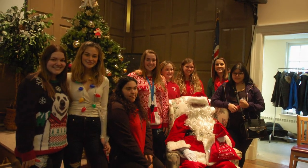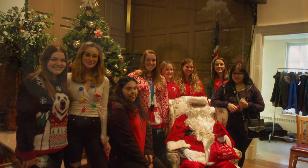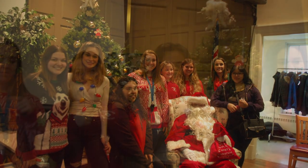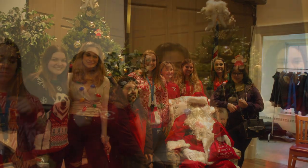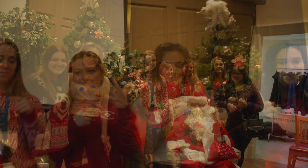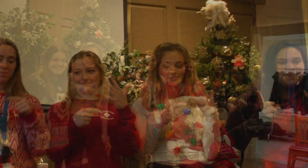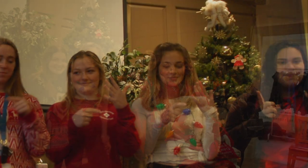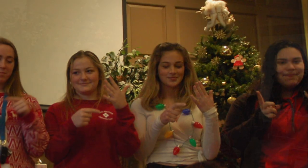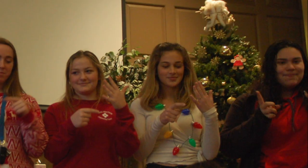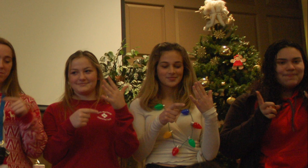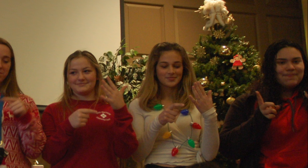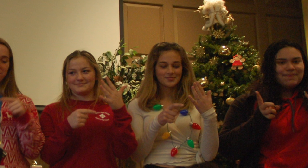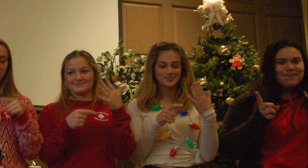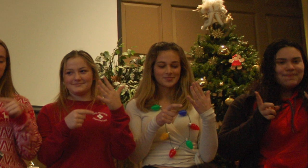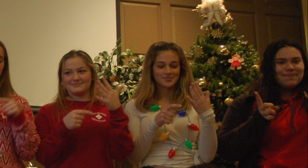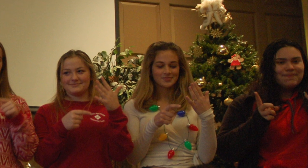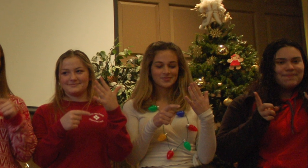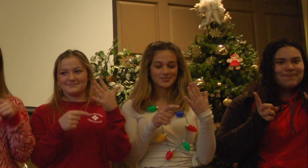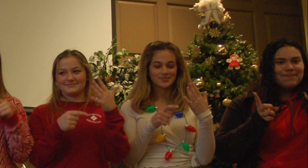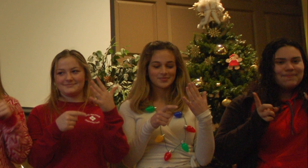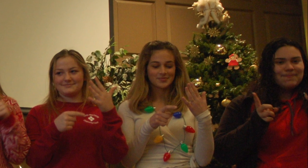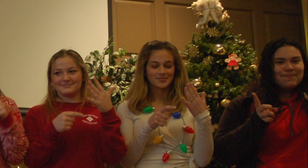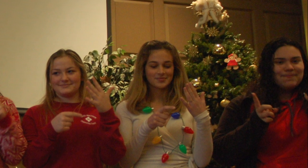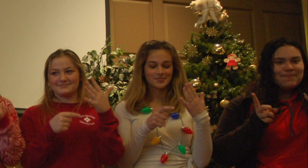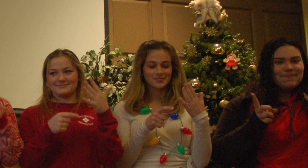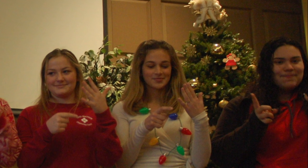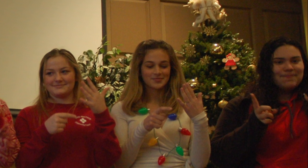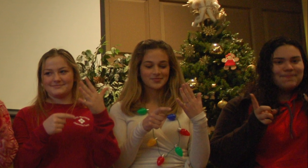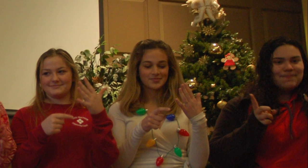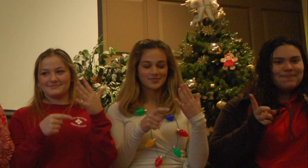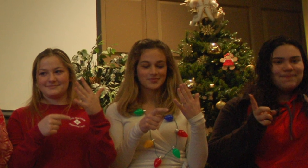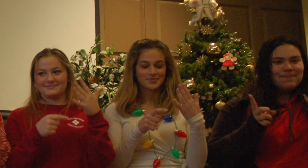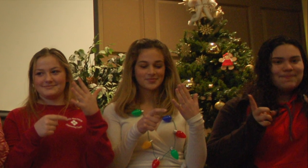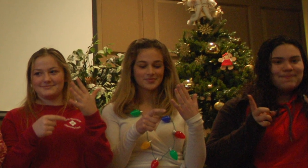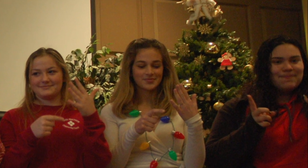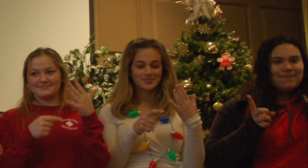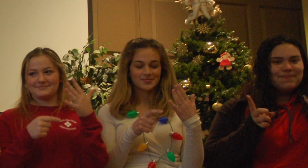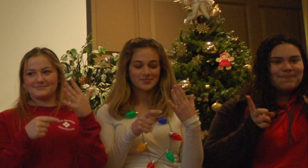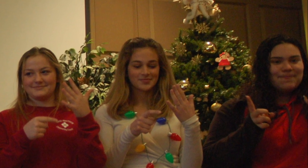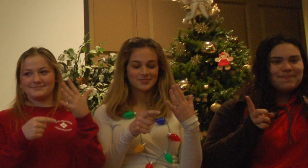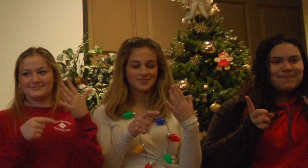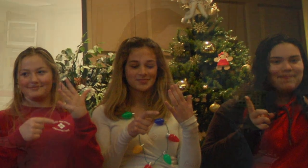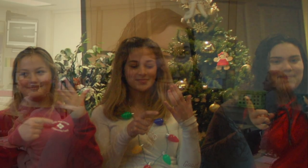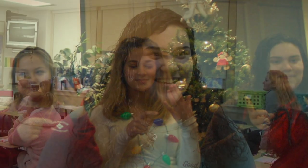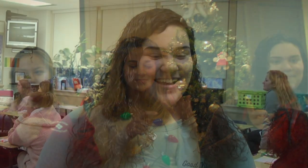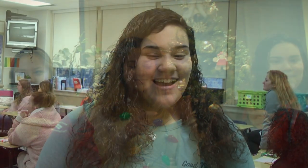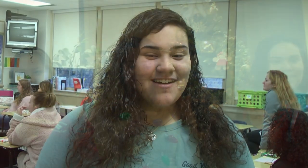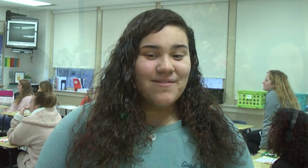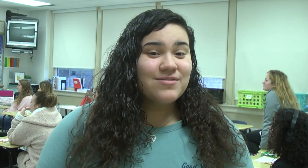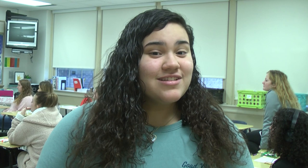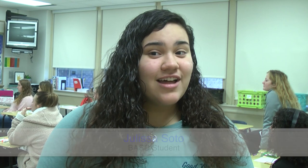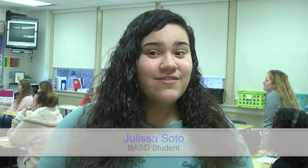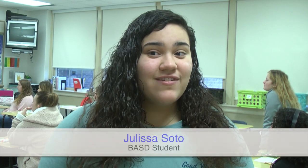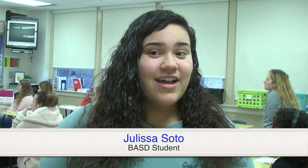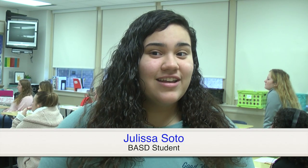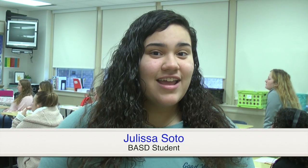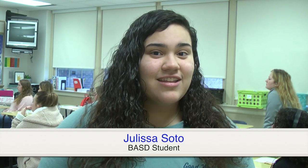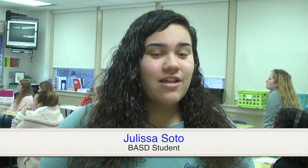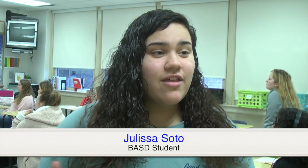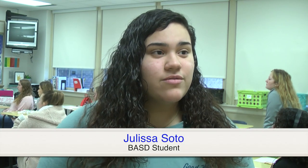yeah I went to Signing Santa in November for the deaf community it was a lot of fun and it